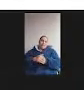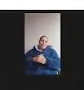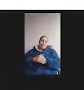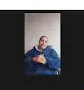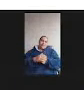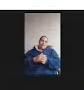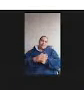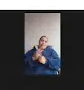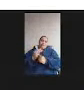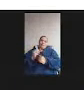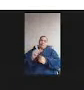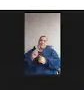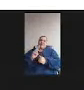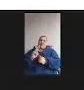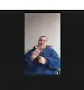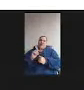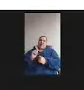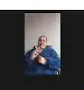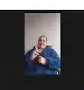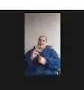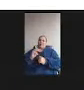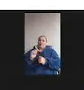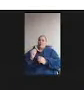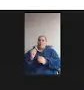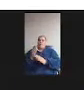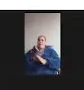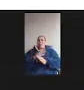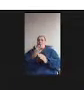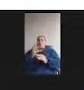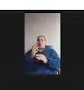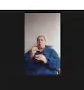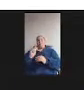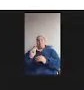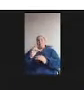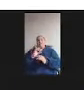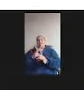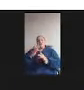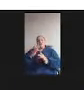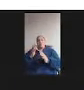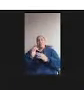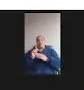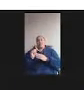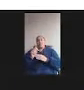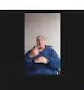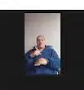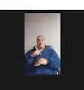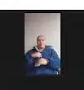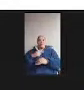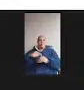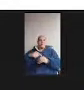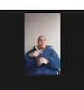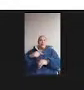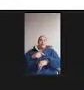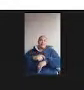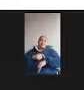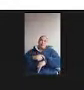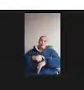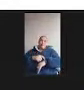Adams? Apologies, Chairperson. Before Mr. Titus starts, if you could maybe just guide us with regards to time, Chairperson. I see it's